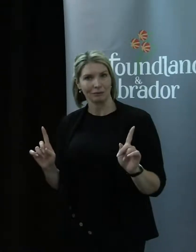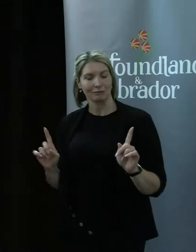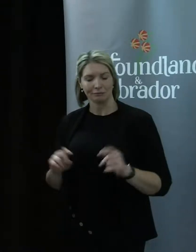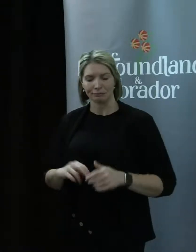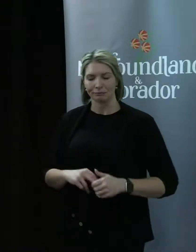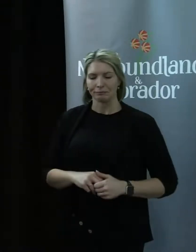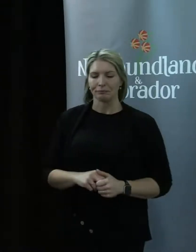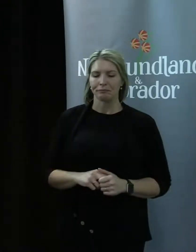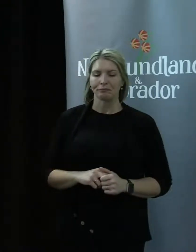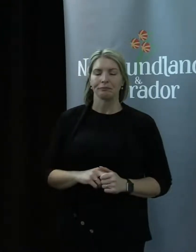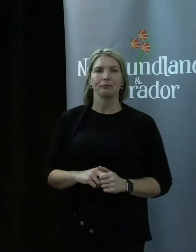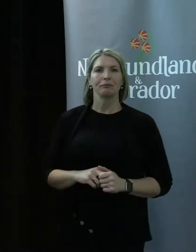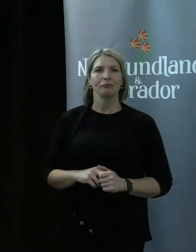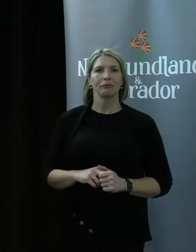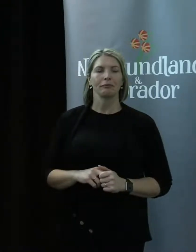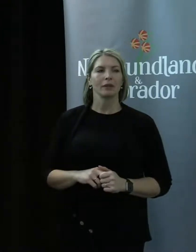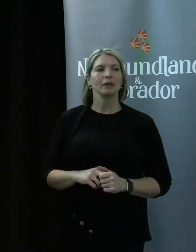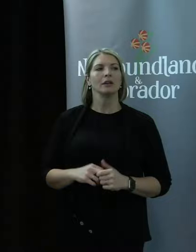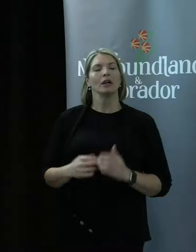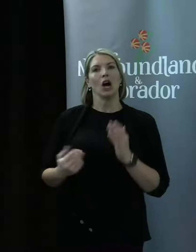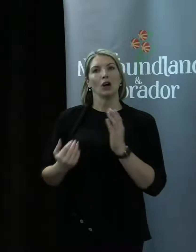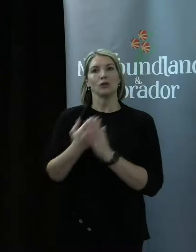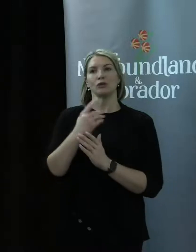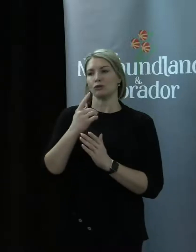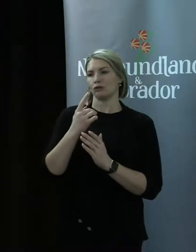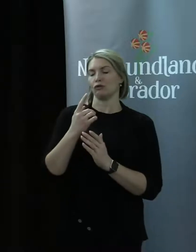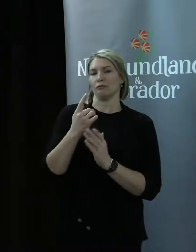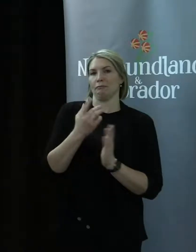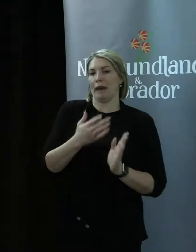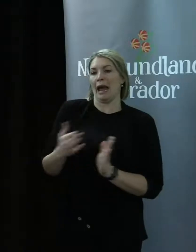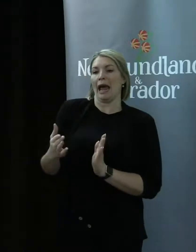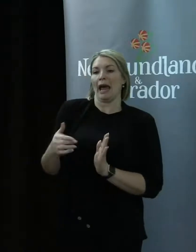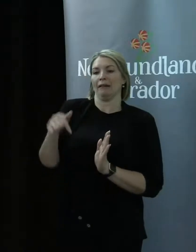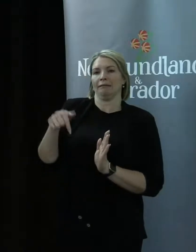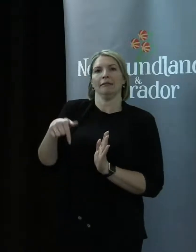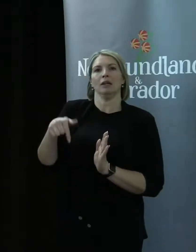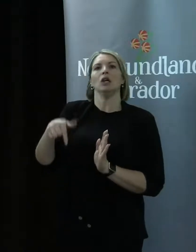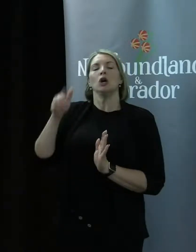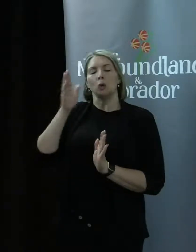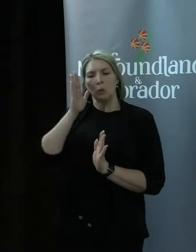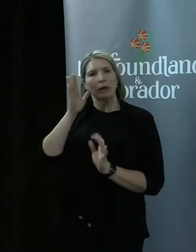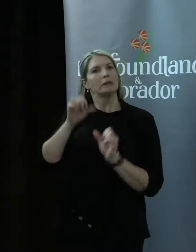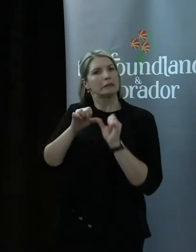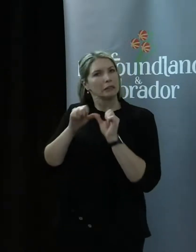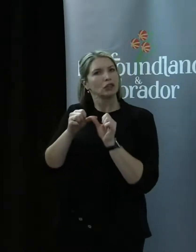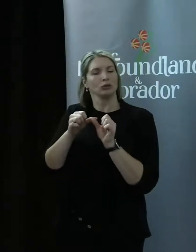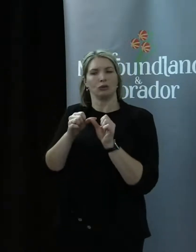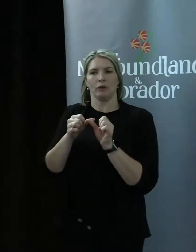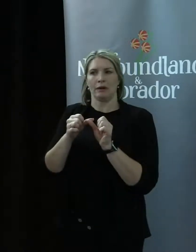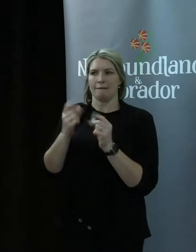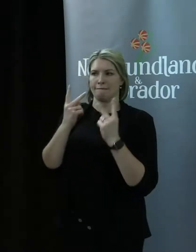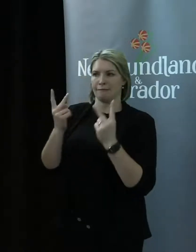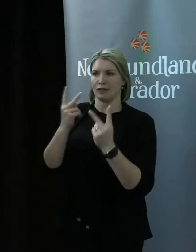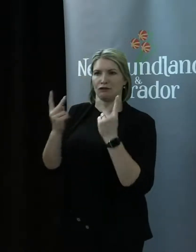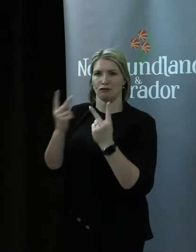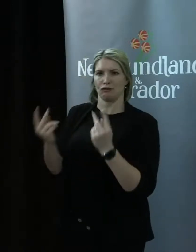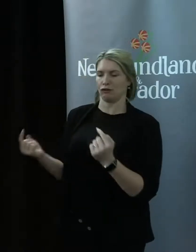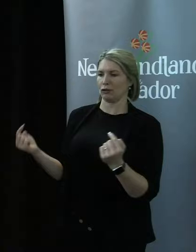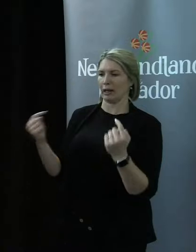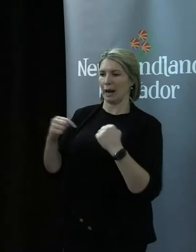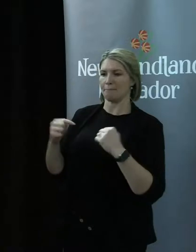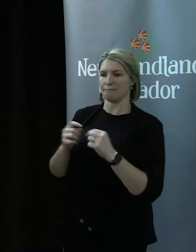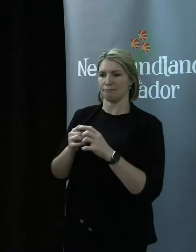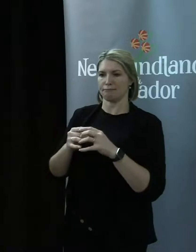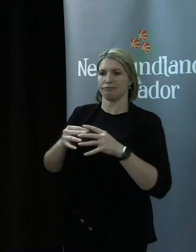new strategic framework, we will accelerate the growth in our economic performance, build